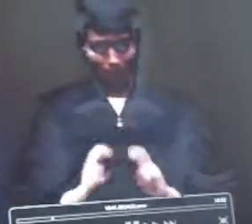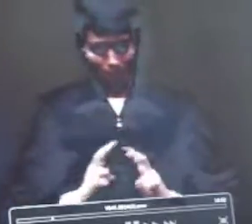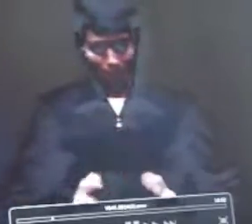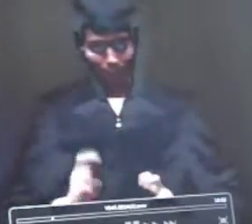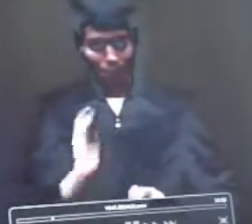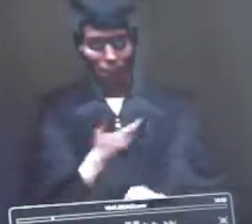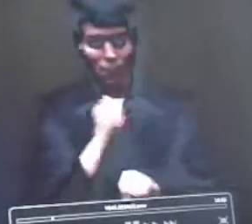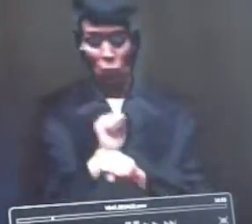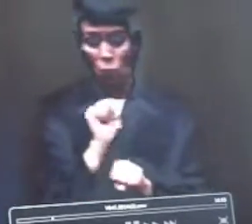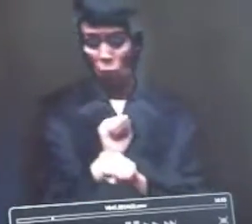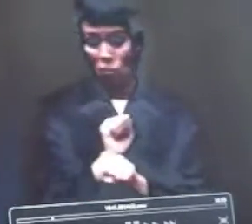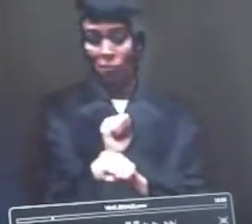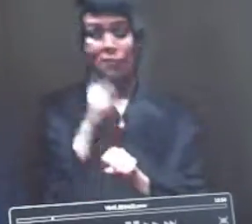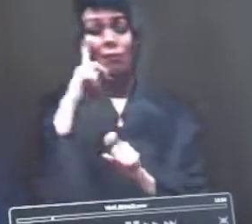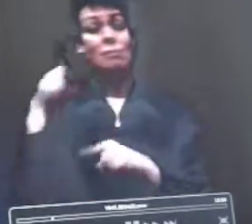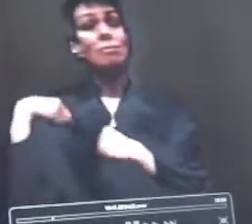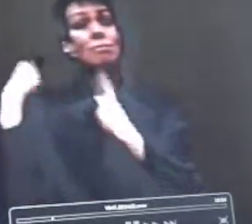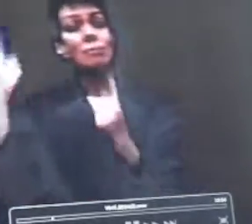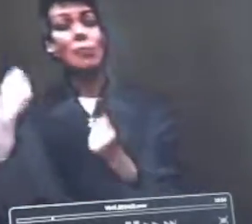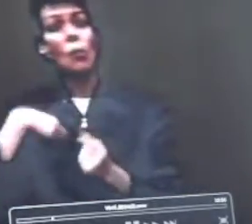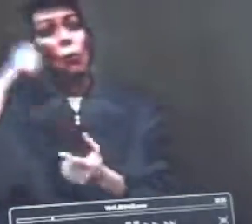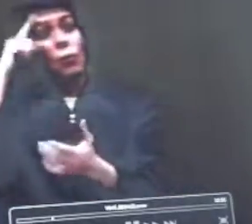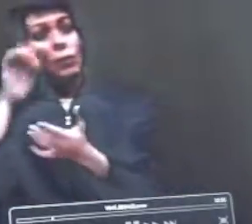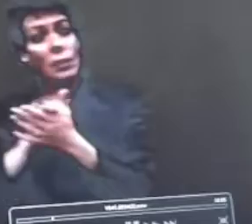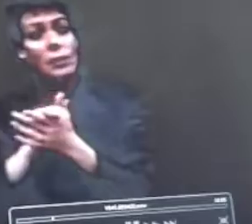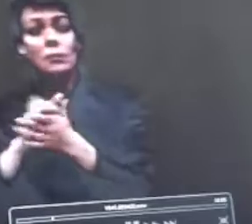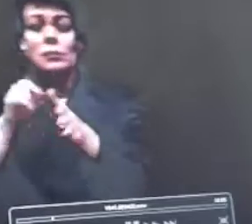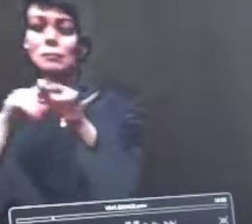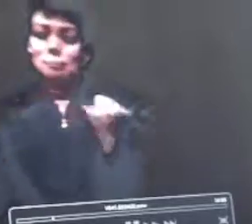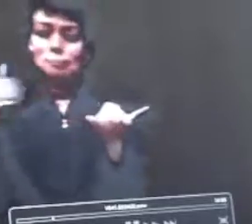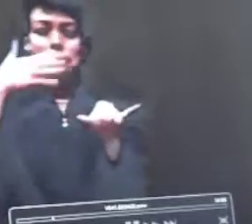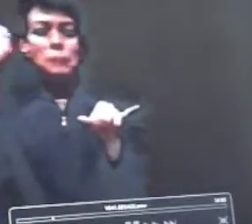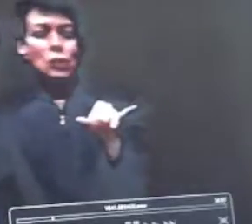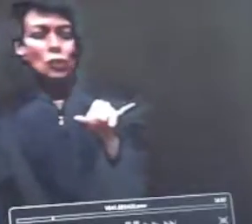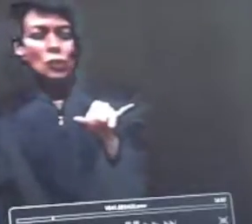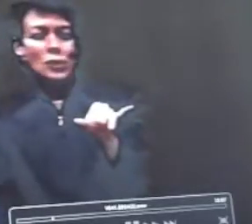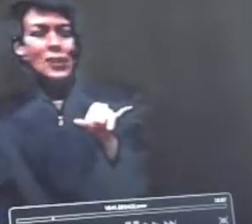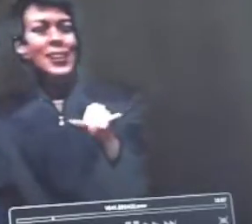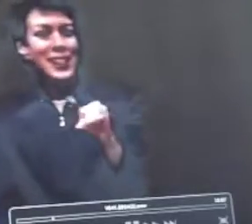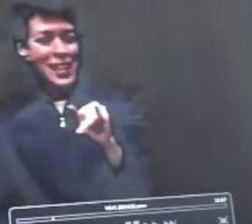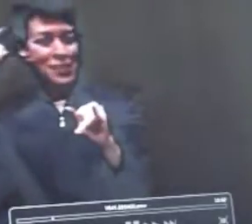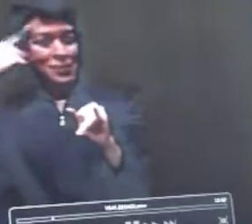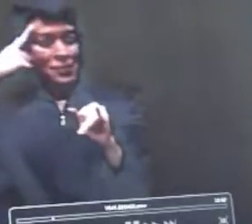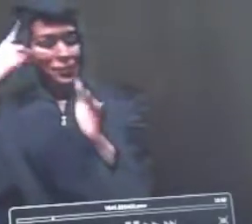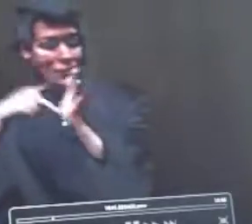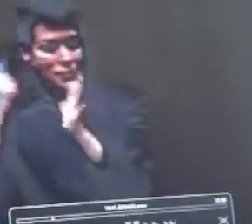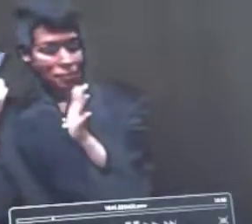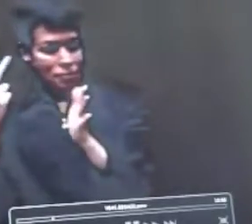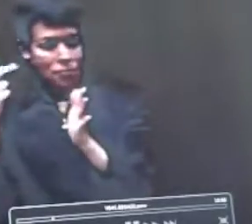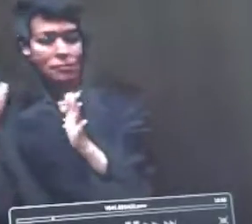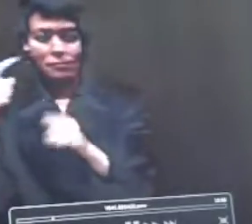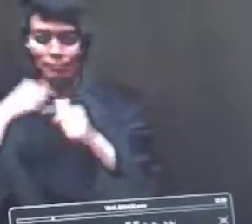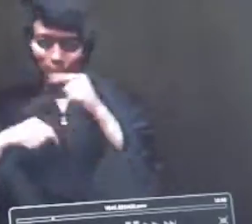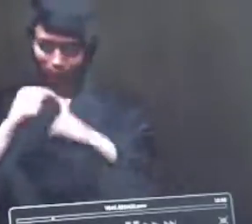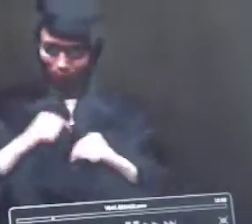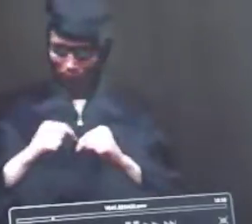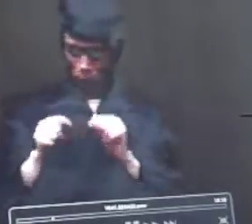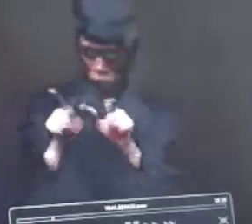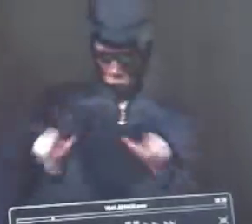So if you want to learn about consecutive interpreting, you have to be honest about your work and your beliefs about simultaneous interpreting versus consecutive. You